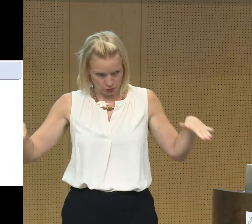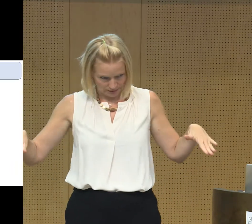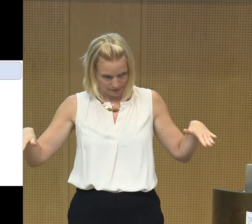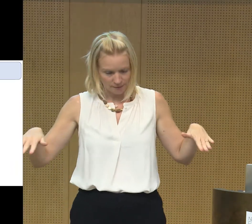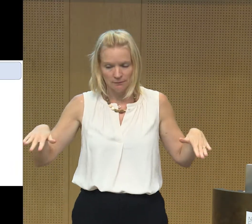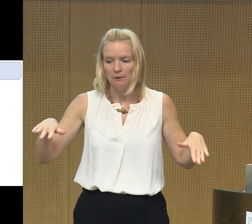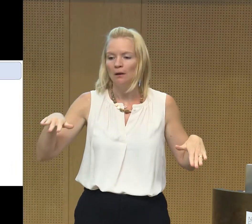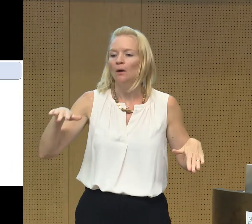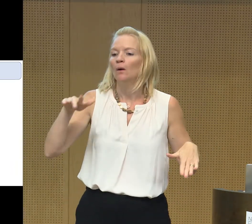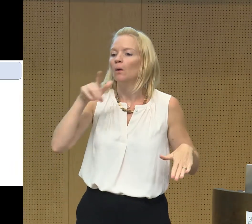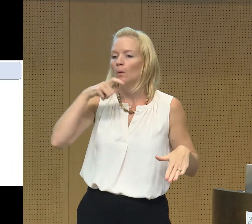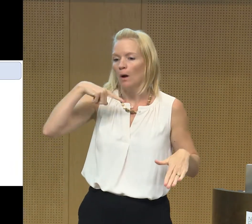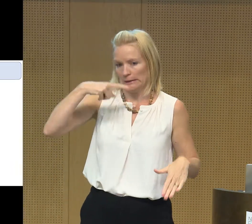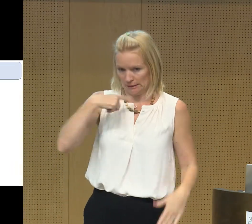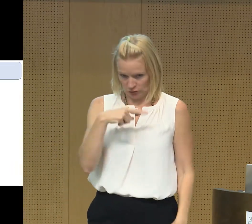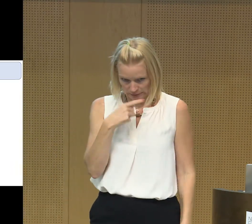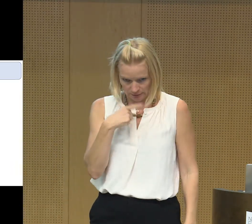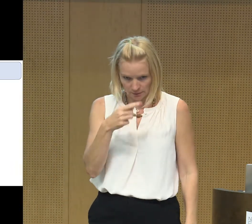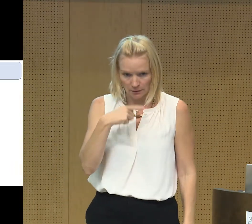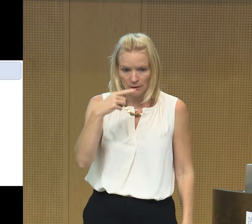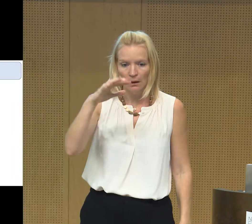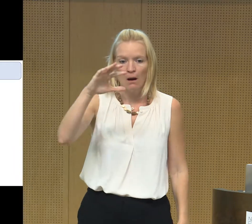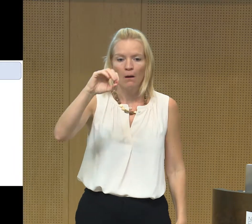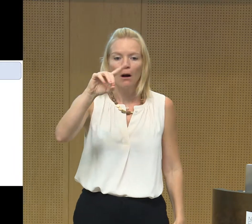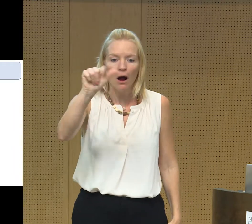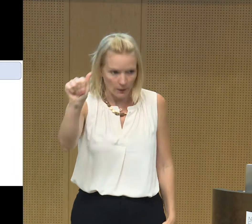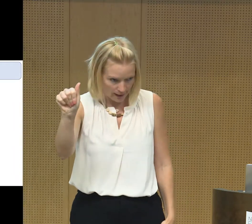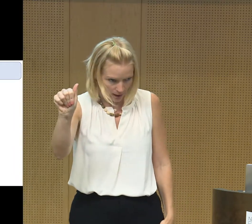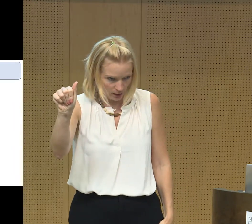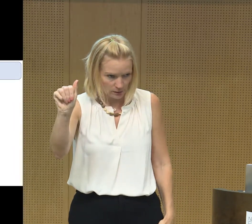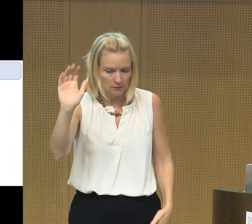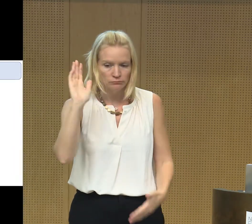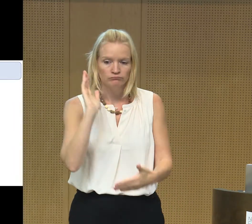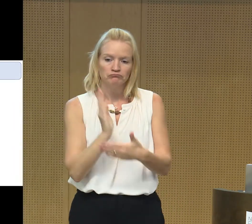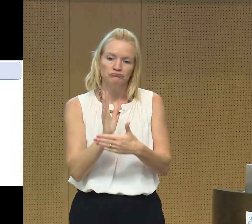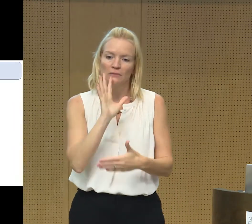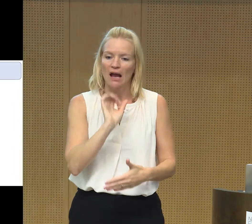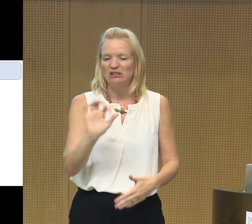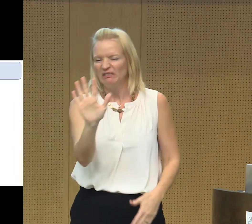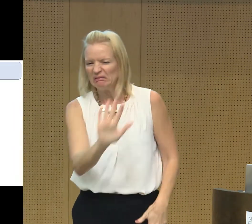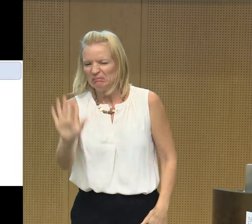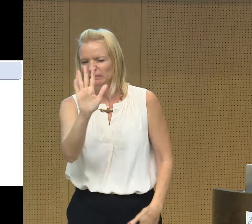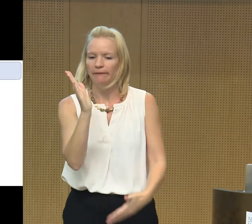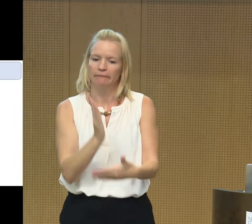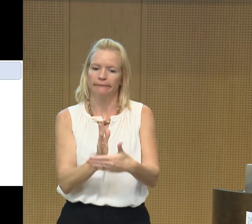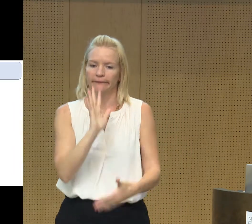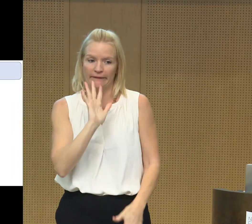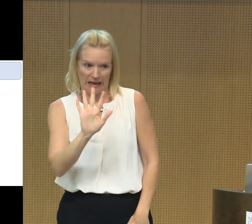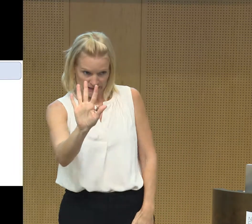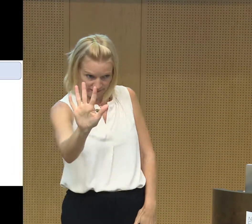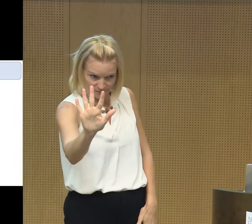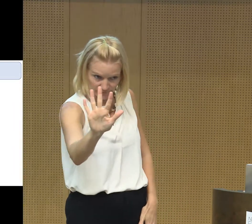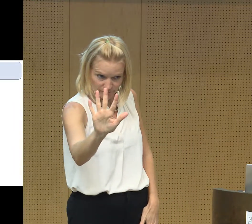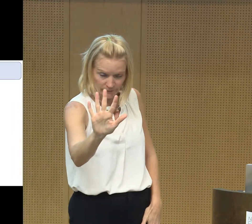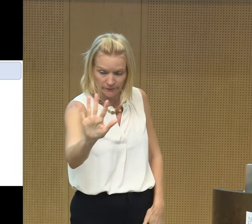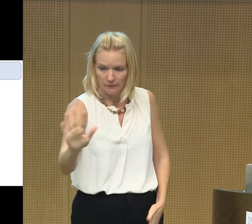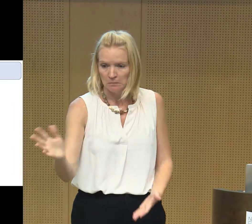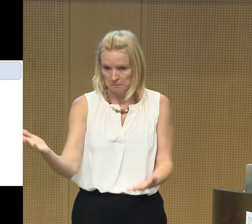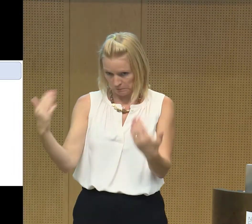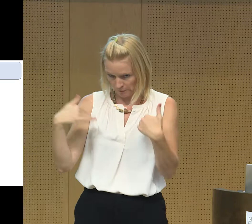We recruited hearing children, CODAs, with the average age of 5. Those